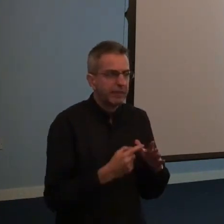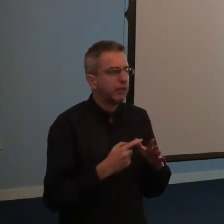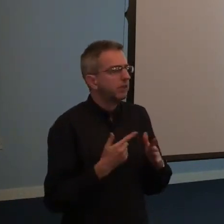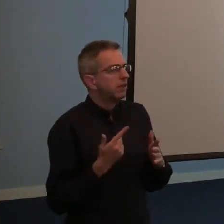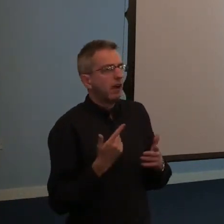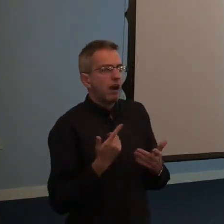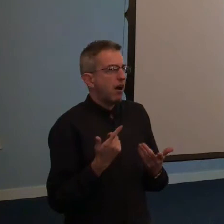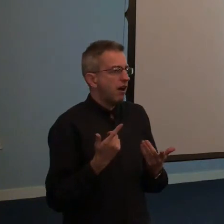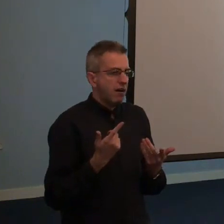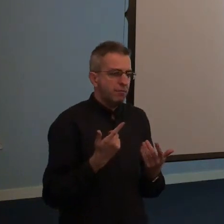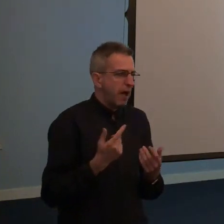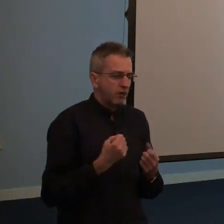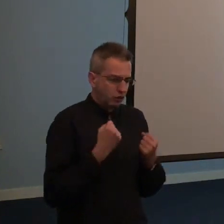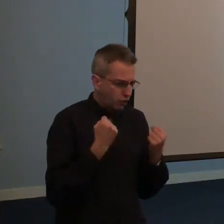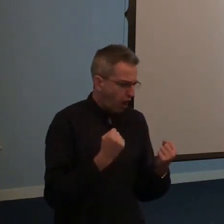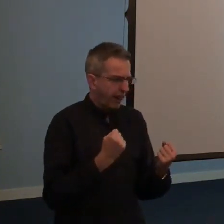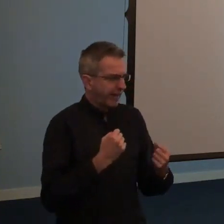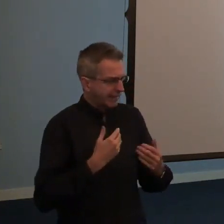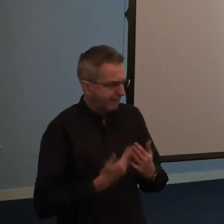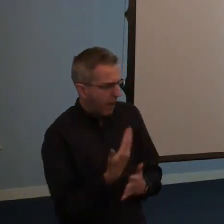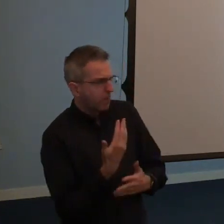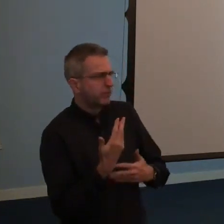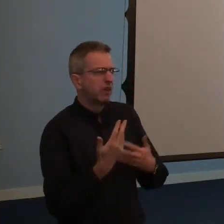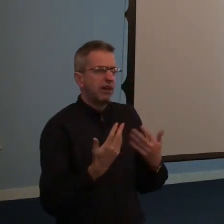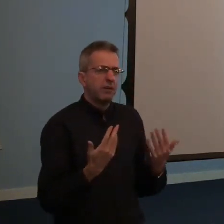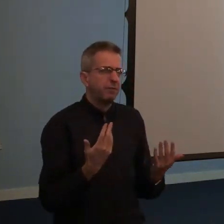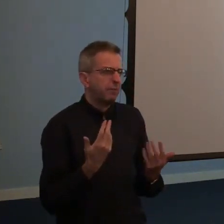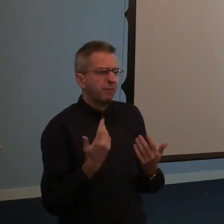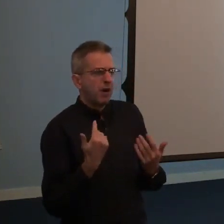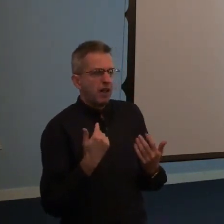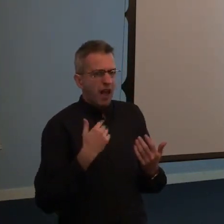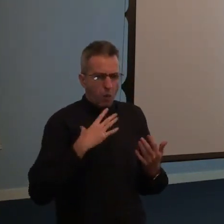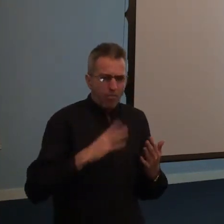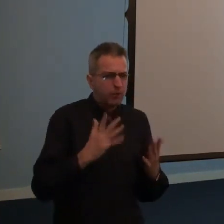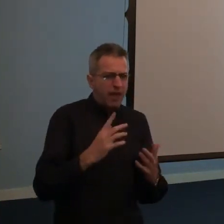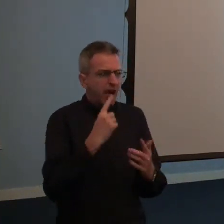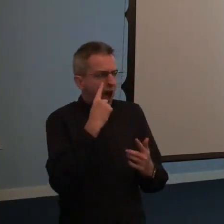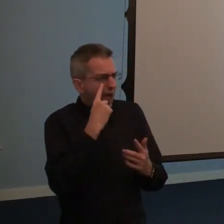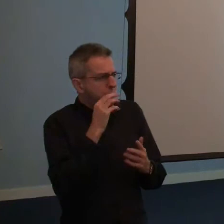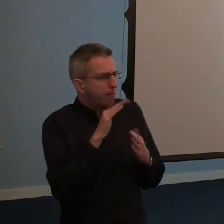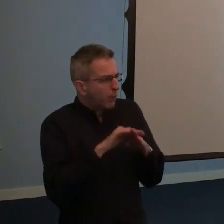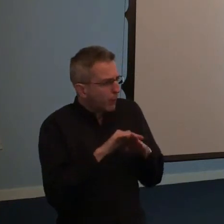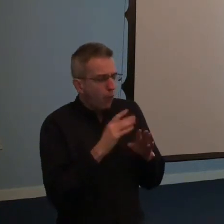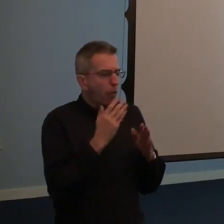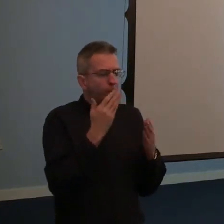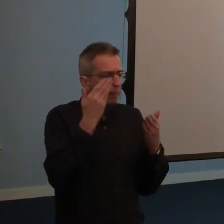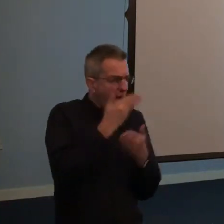without disability, that we're strongly developed to have, you